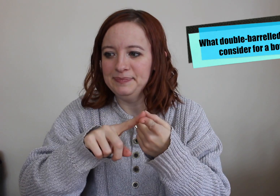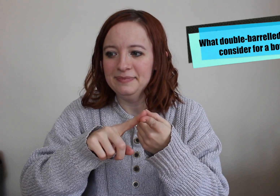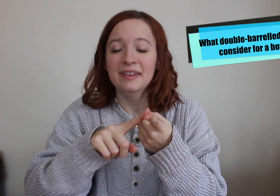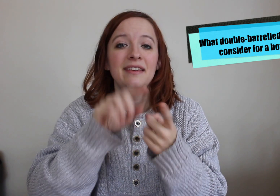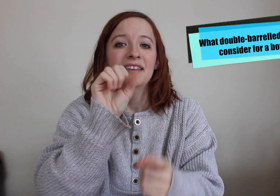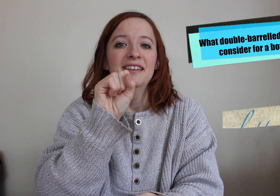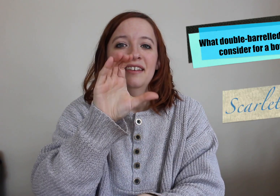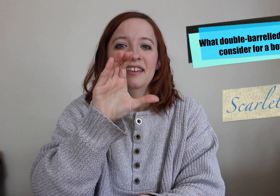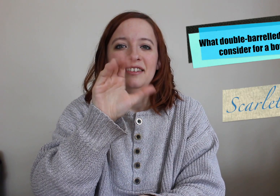they are